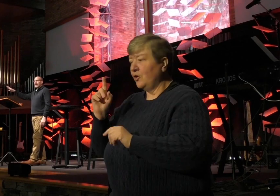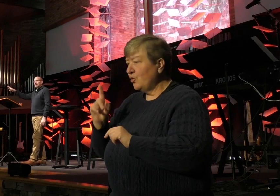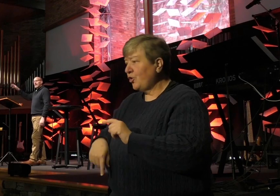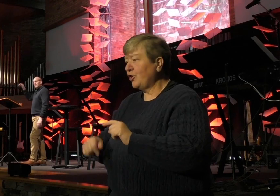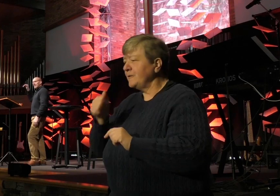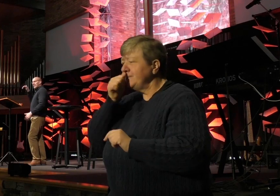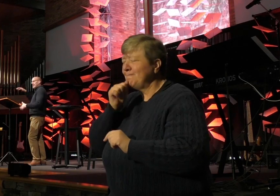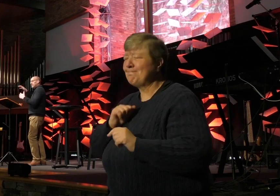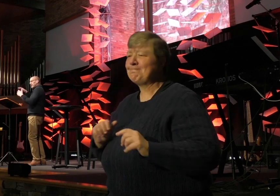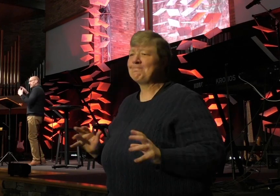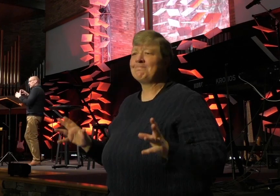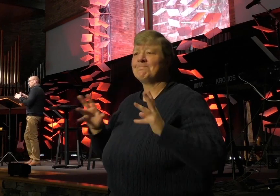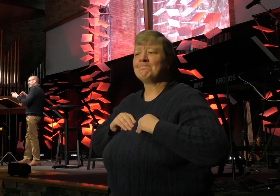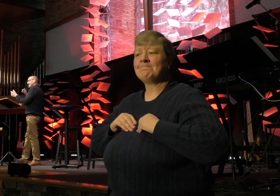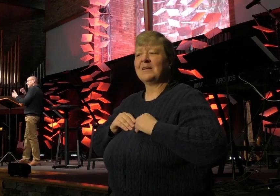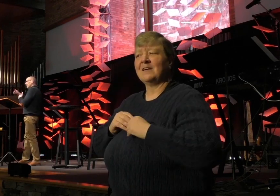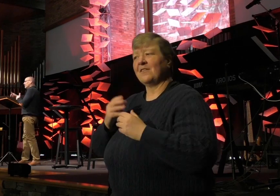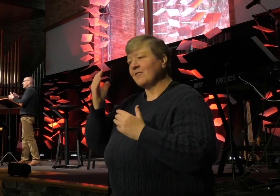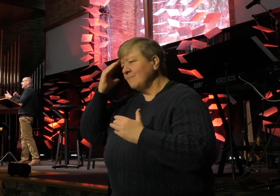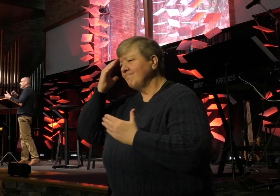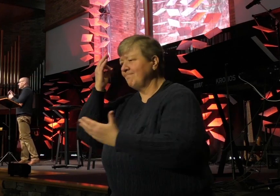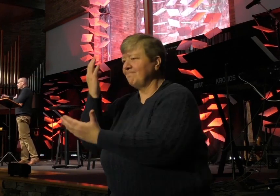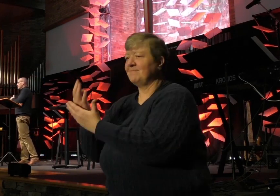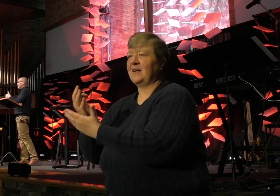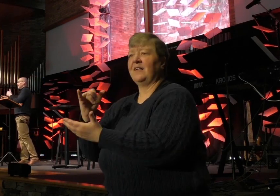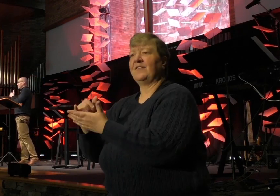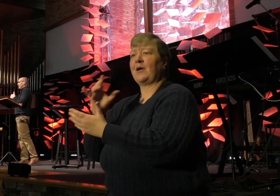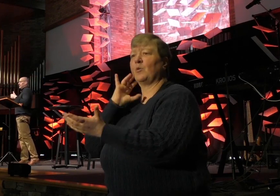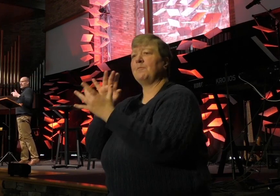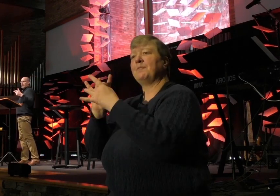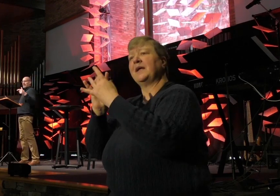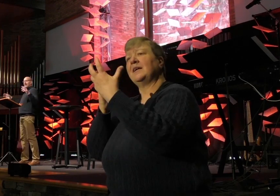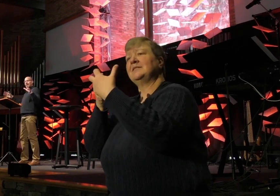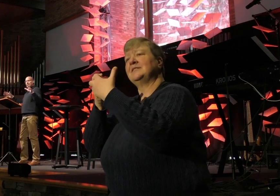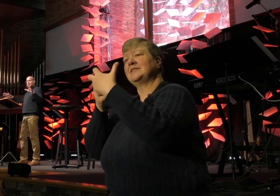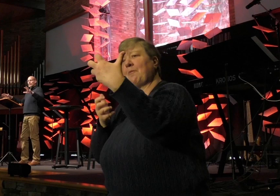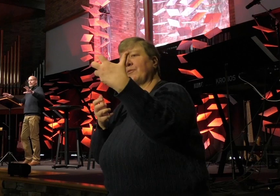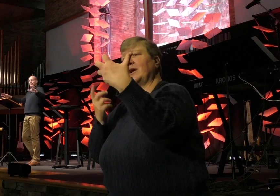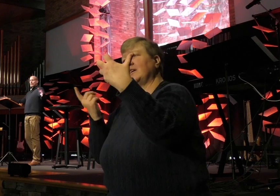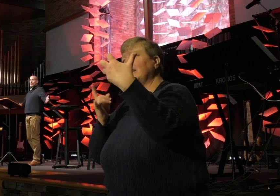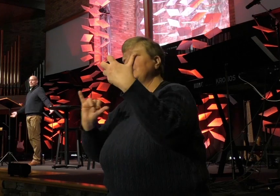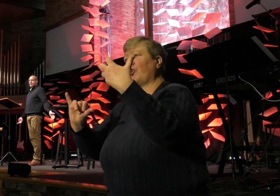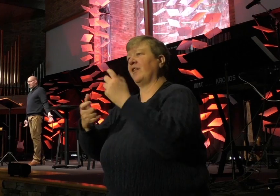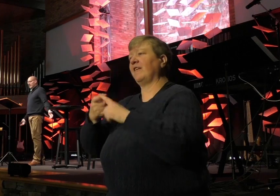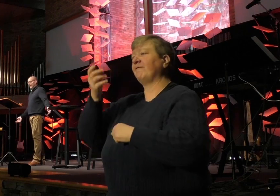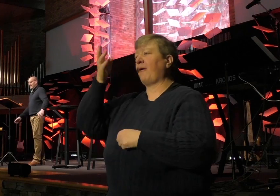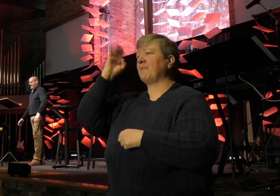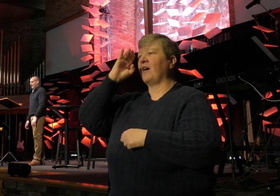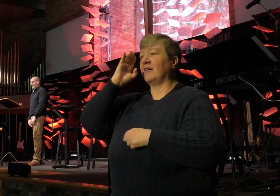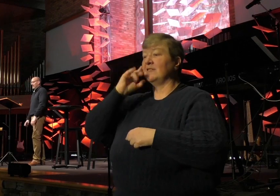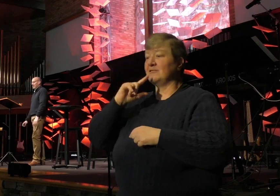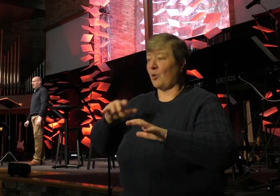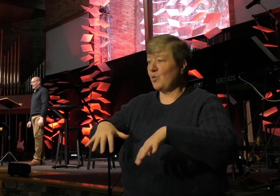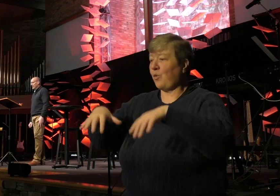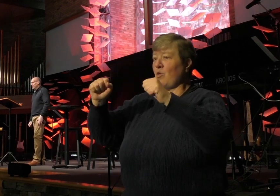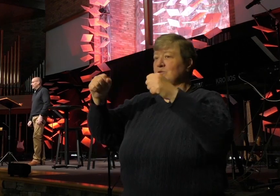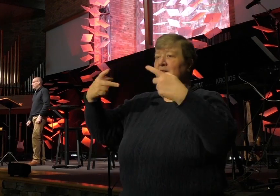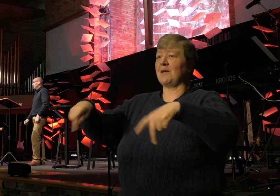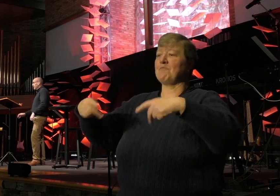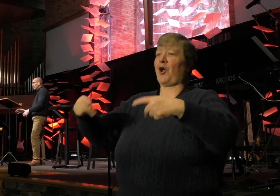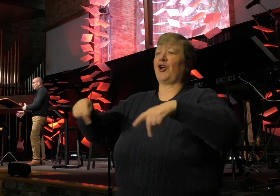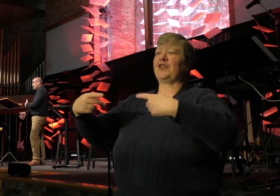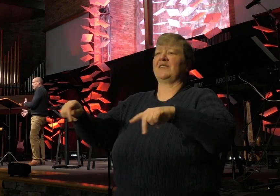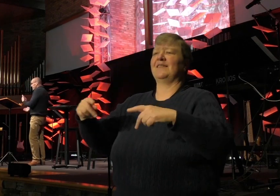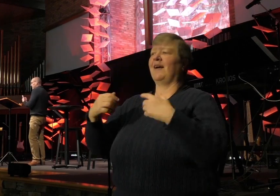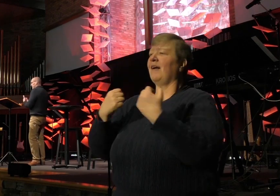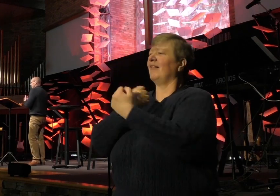the fact that they might spend eternity separated from God. And so you threw this party, Matthew. I love your courage.